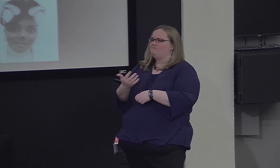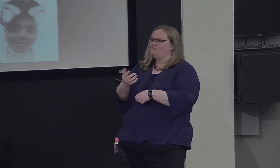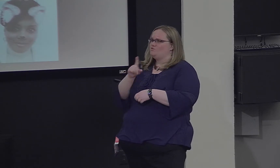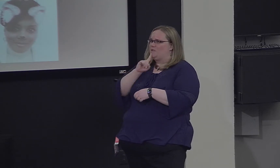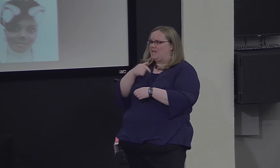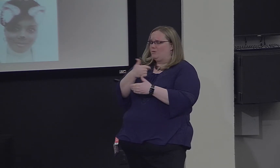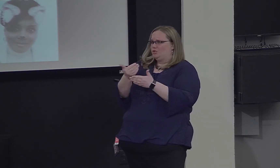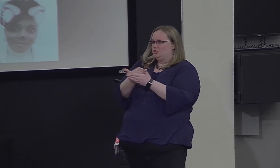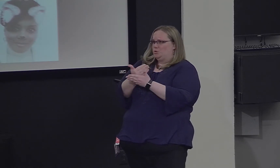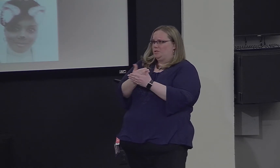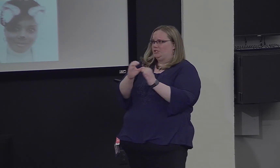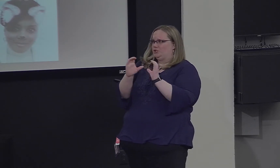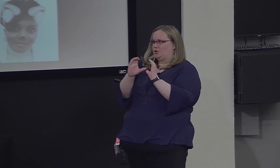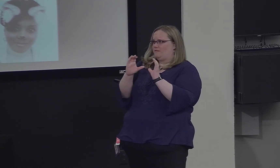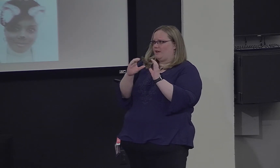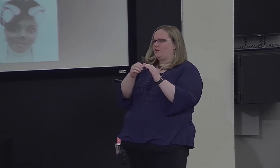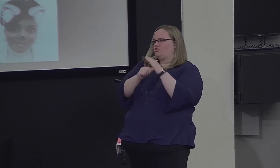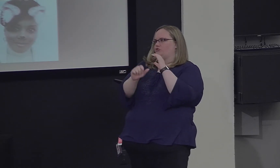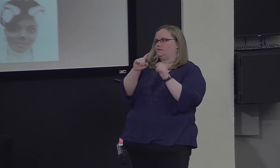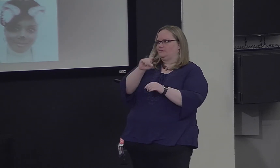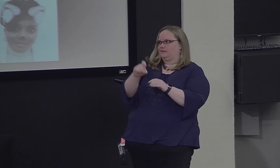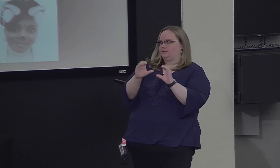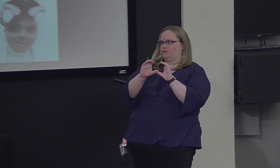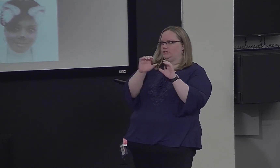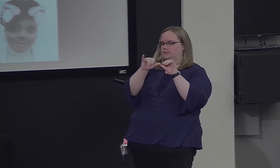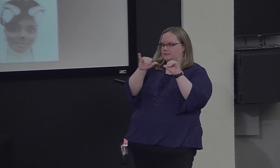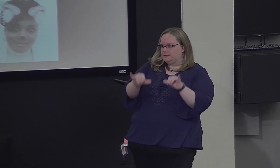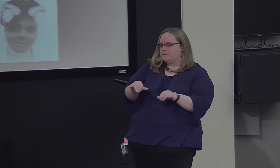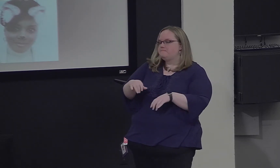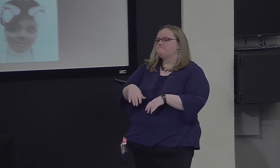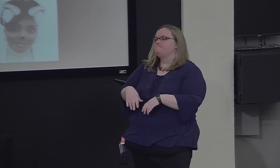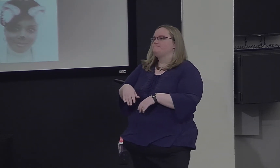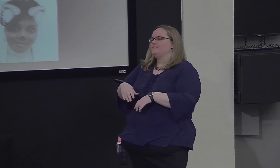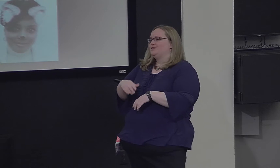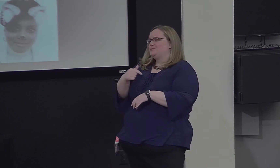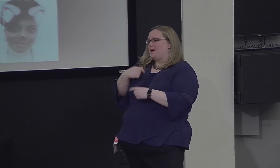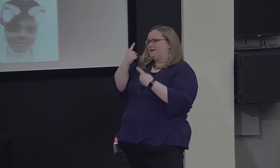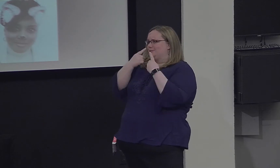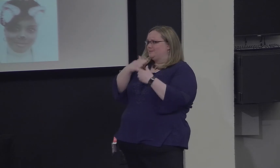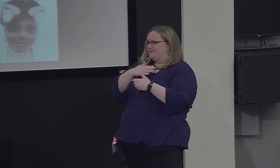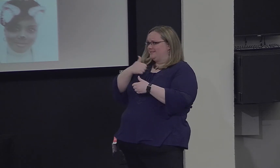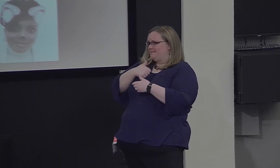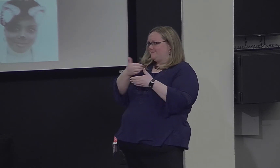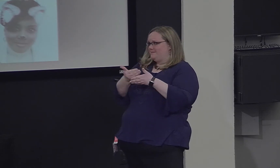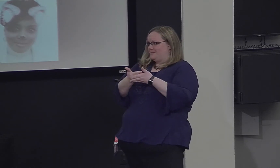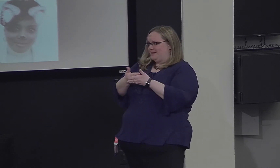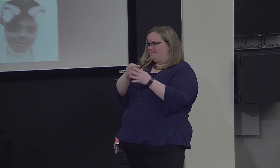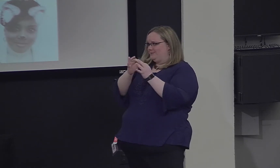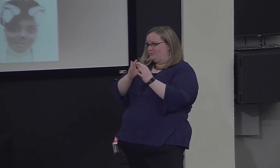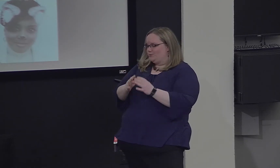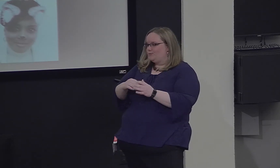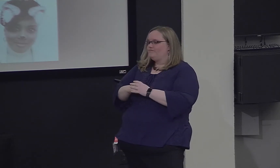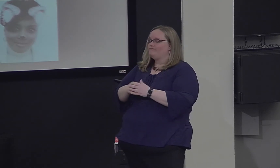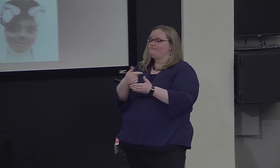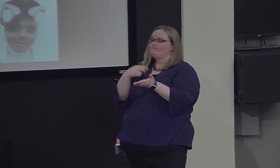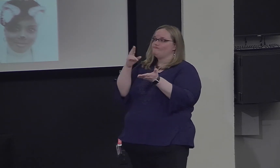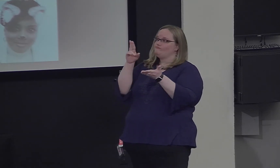When I lived in Texas many years ago, I was newly certified under the Texas certification system, and I considered